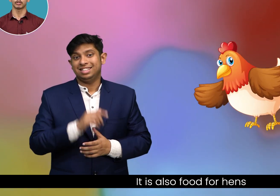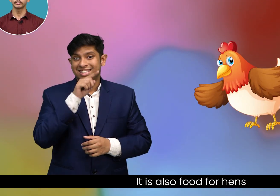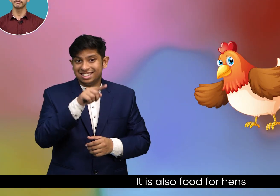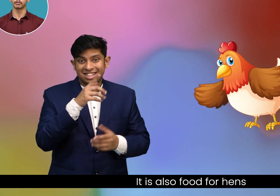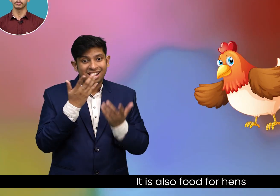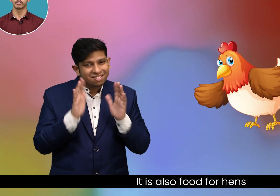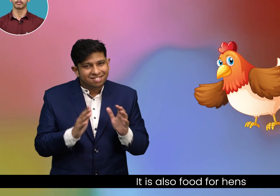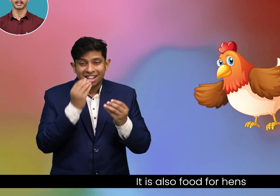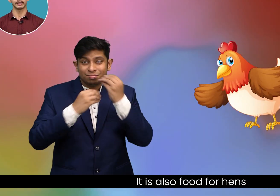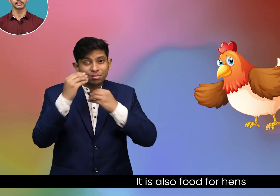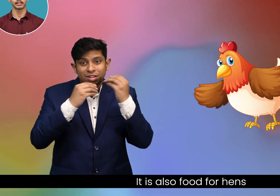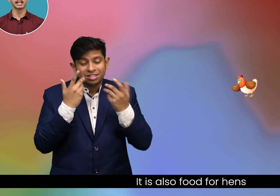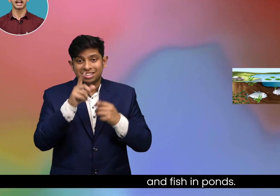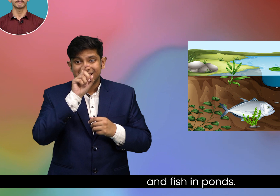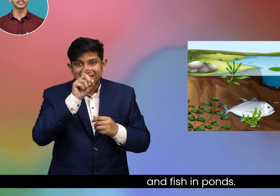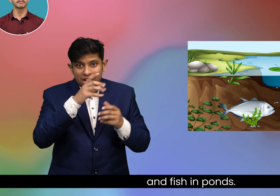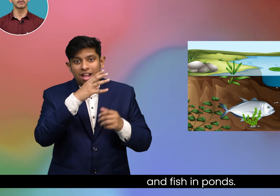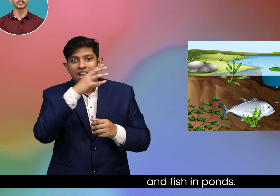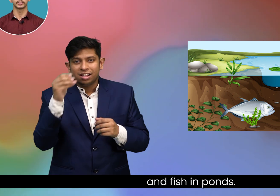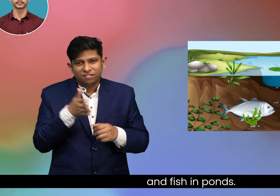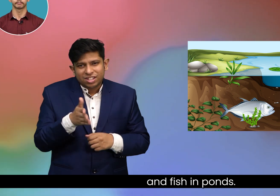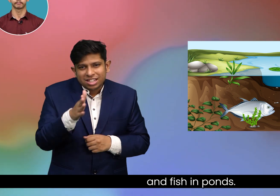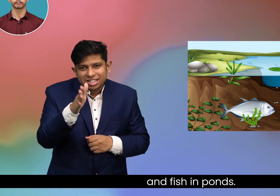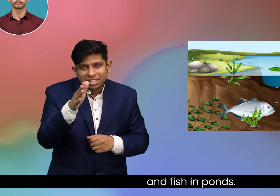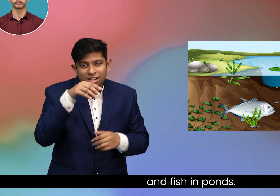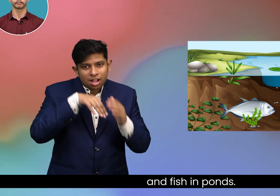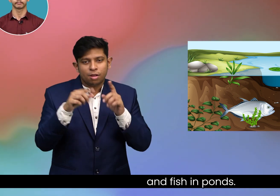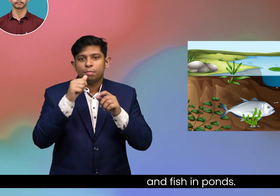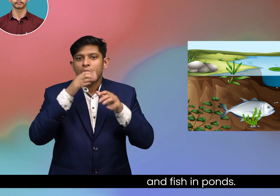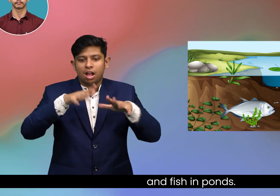It is also food for hens and fish in ponds.